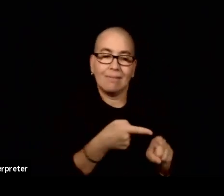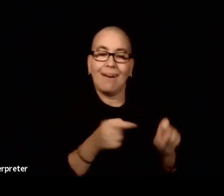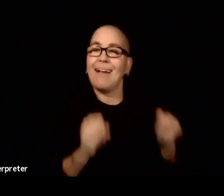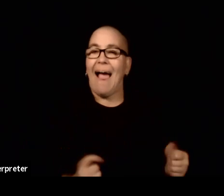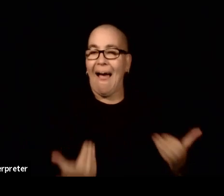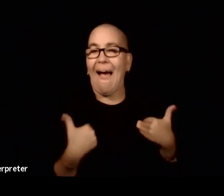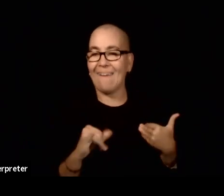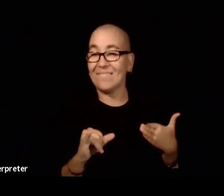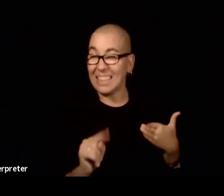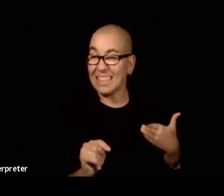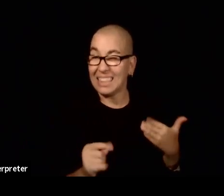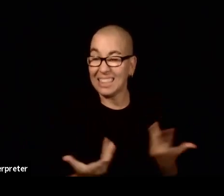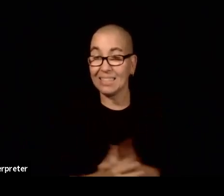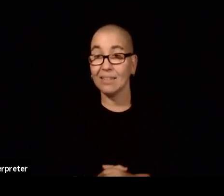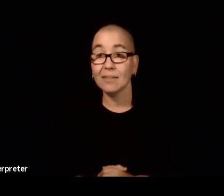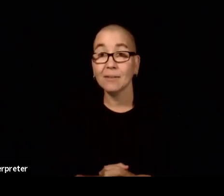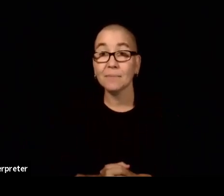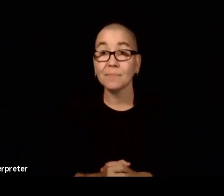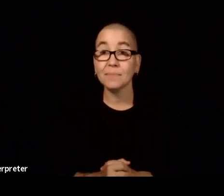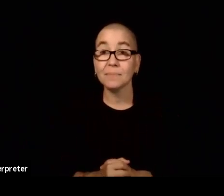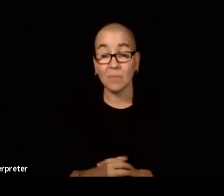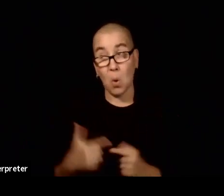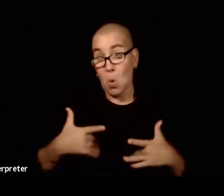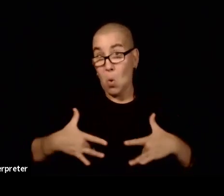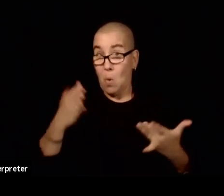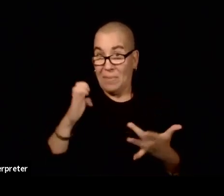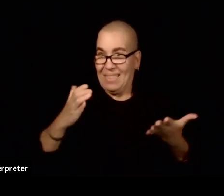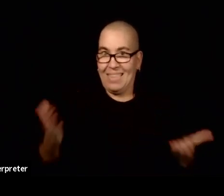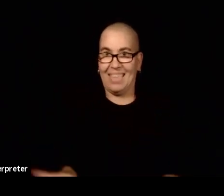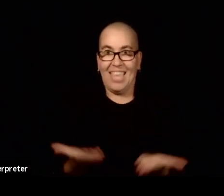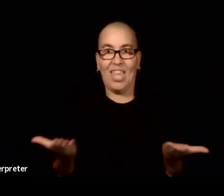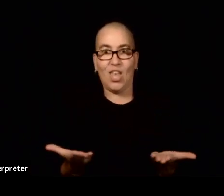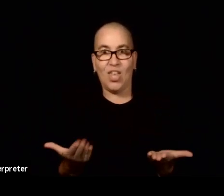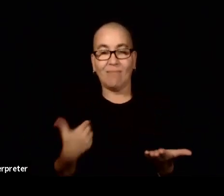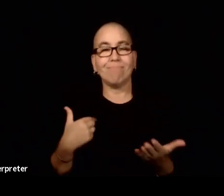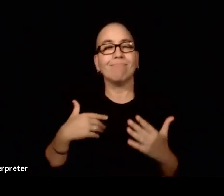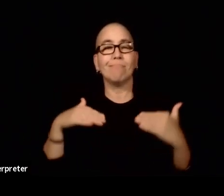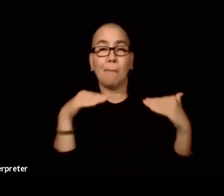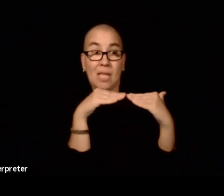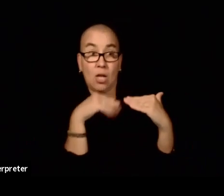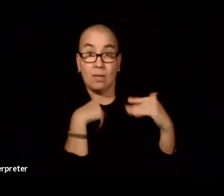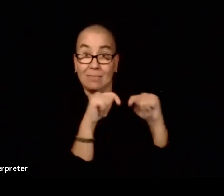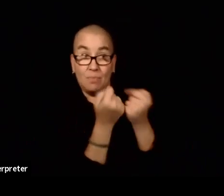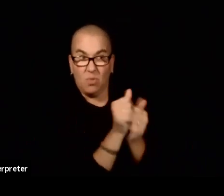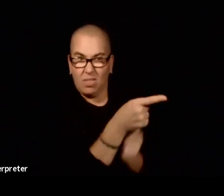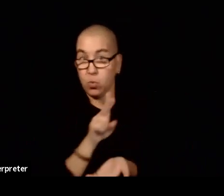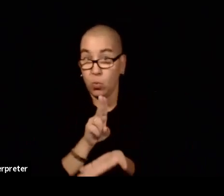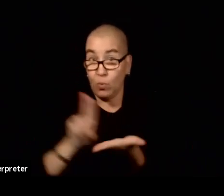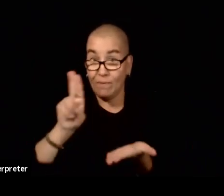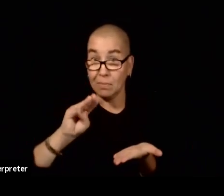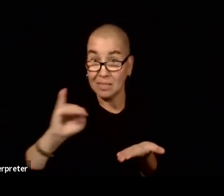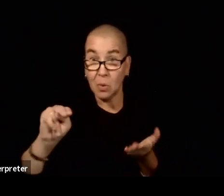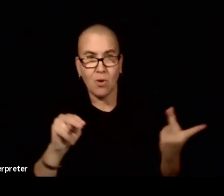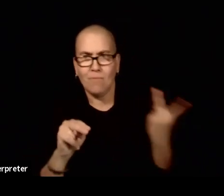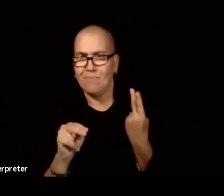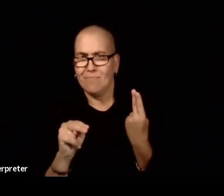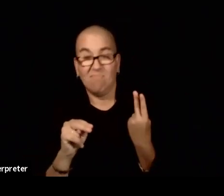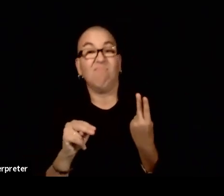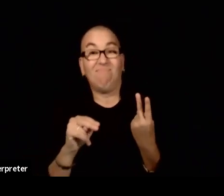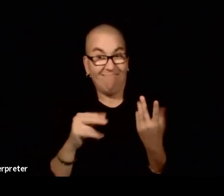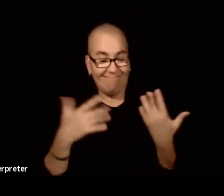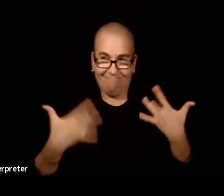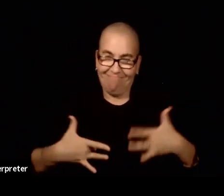to be able to work with Dr. Shacker and you and others to bring this, to get to this milestone, and just you'll have our continued commitment to